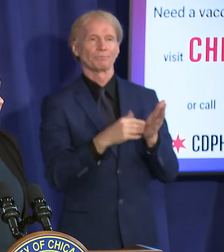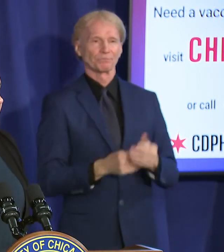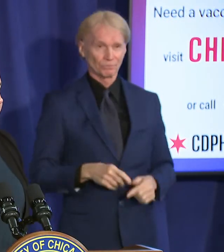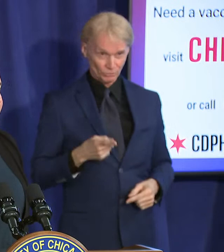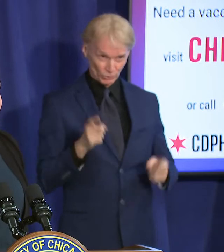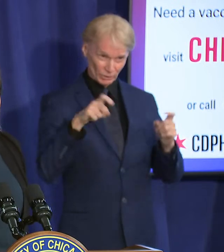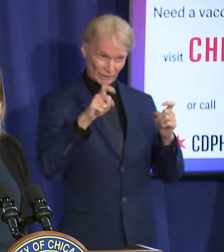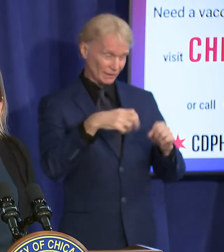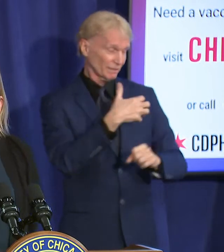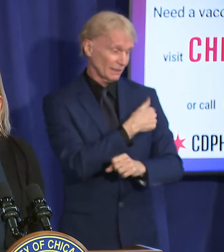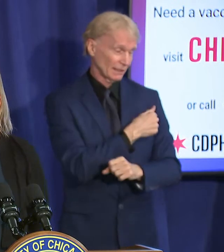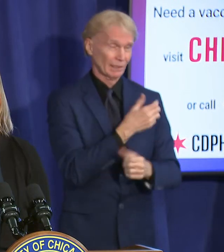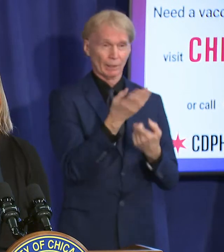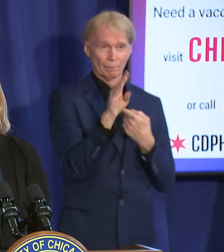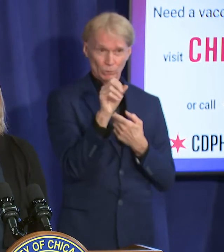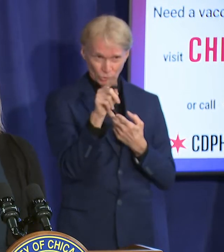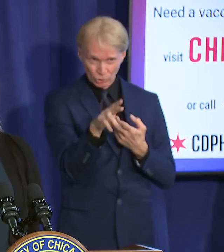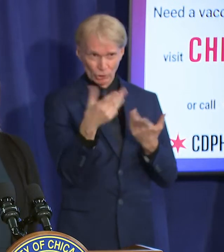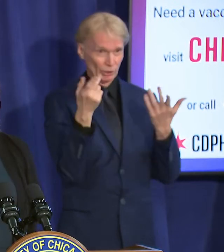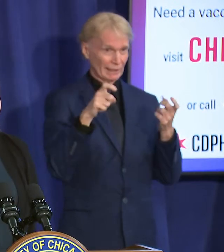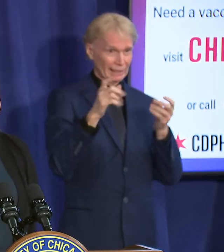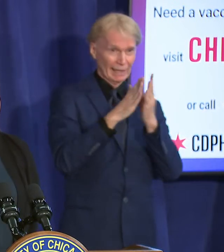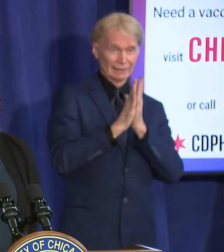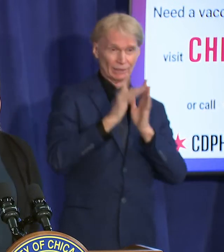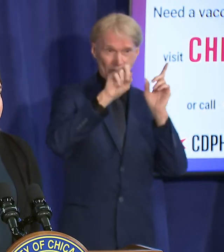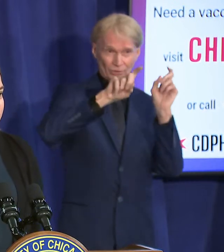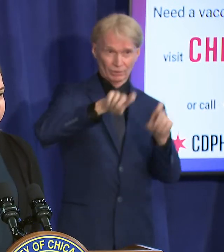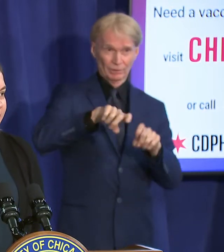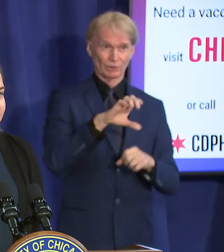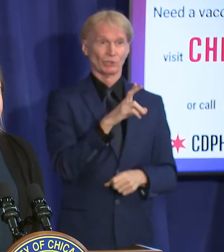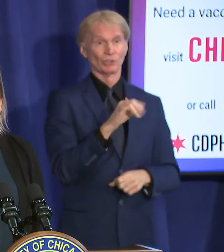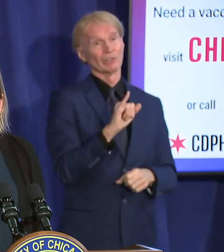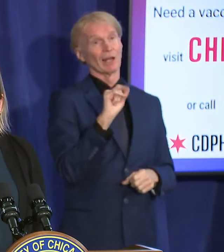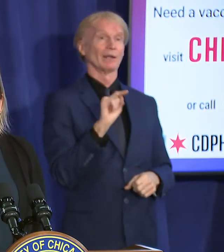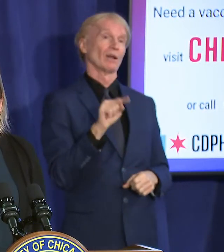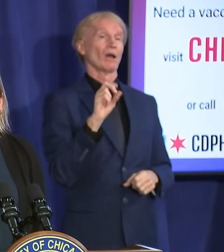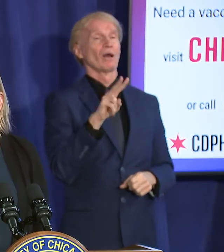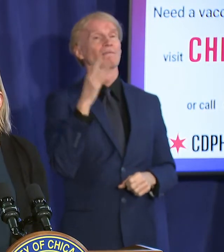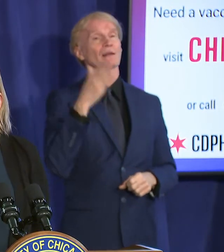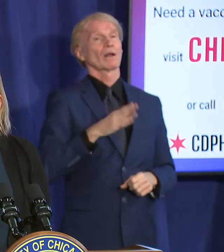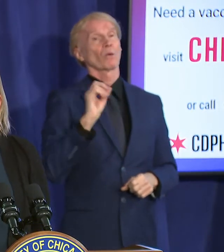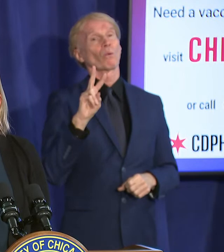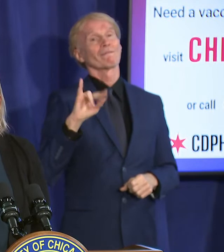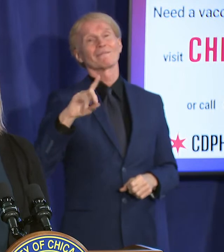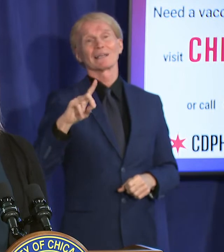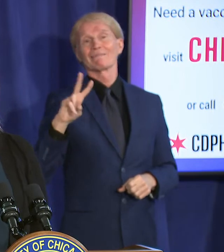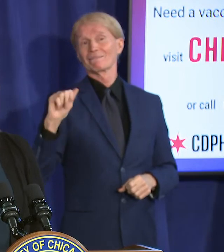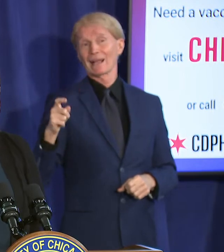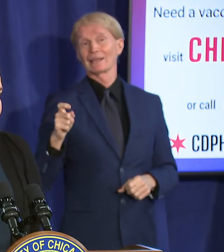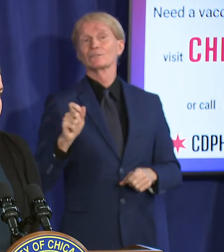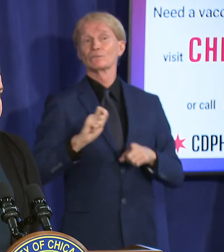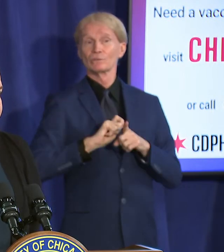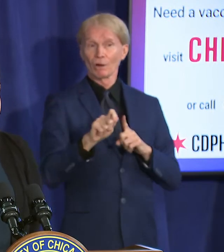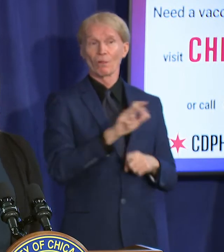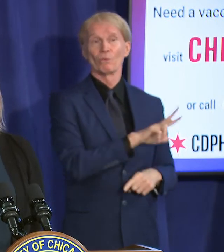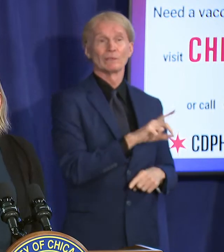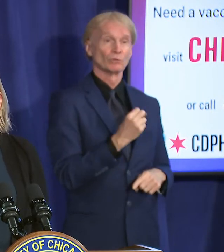about testing, if you've got a question about COVID, chai.gov/COVIDvax is your place to go, or